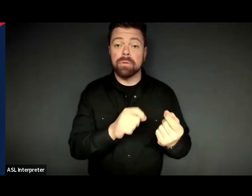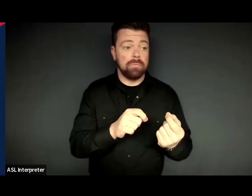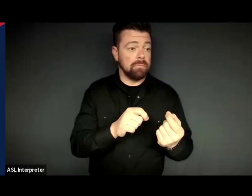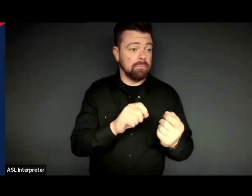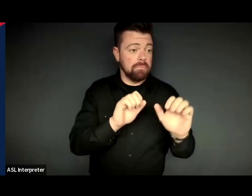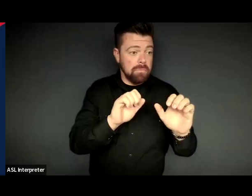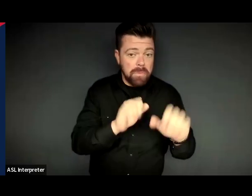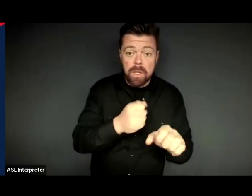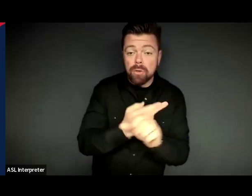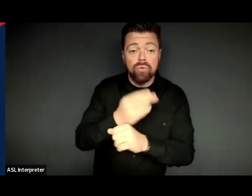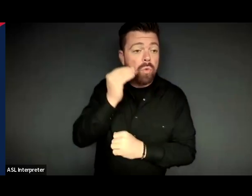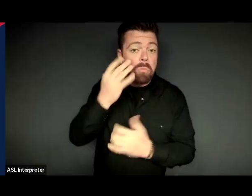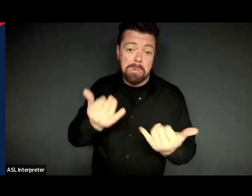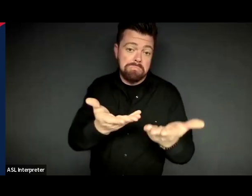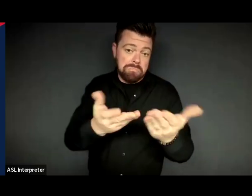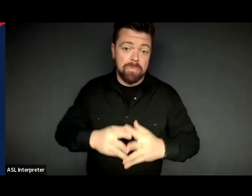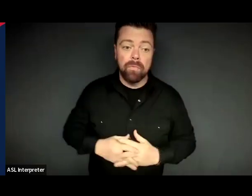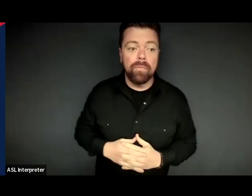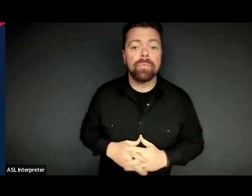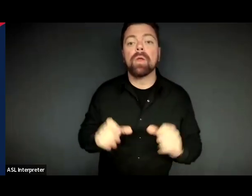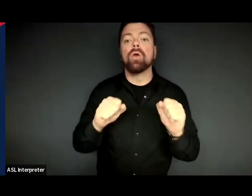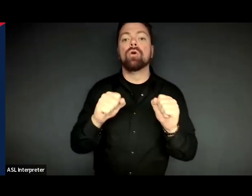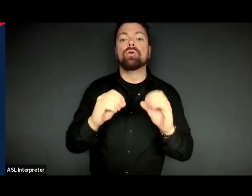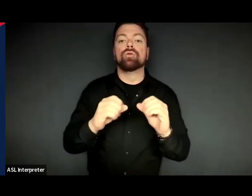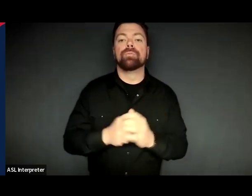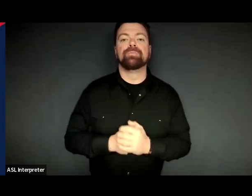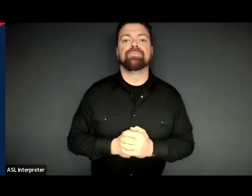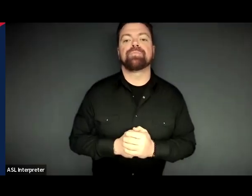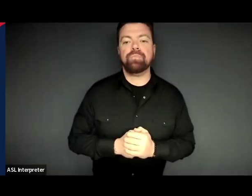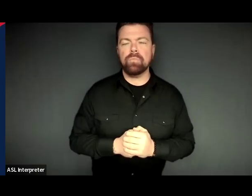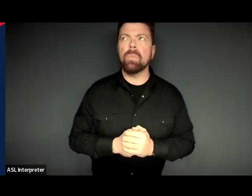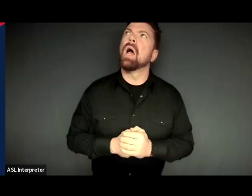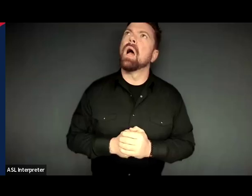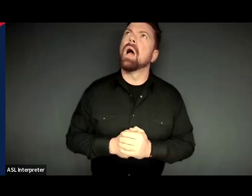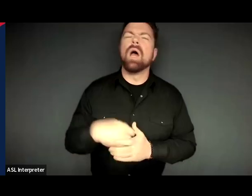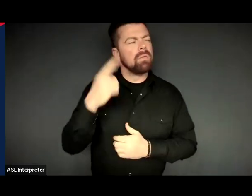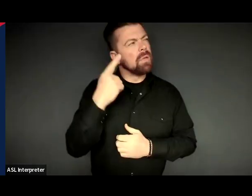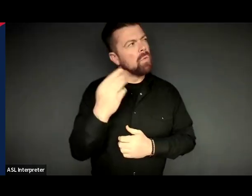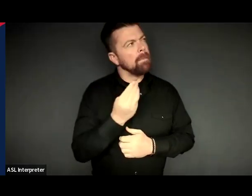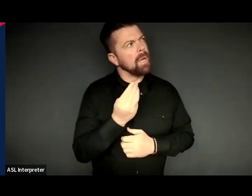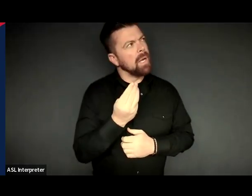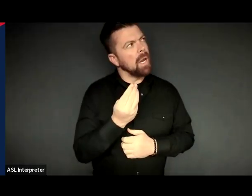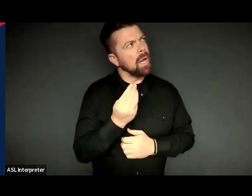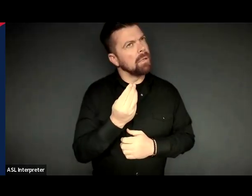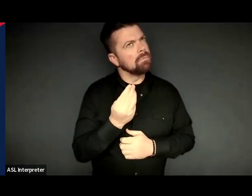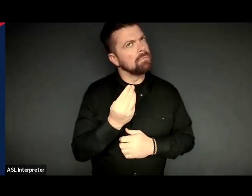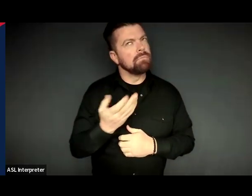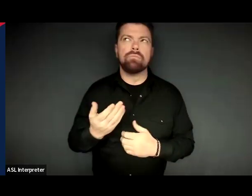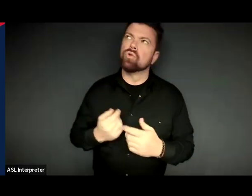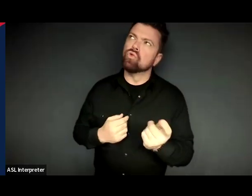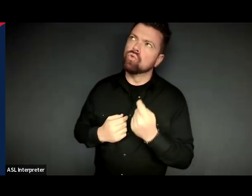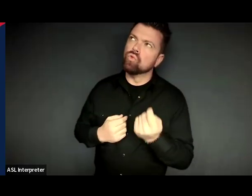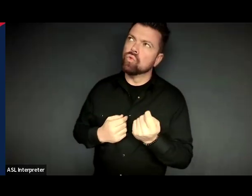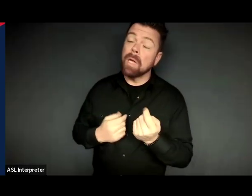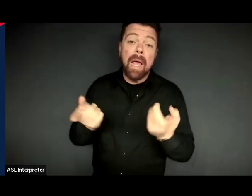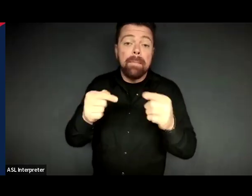home. And so just I want to say like on Monday, I think it was Monday or Tuesday, we just got an